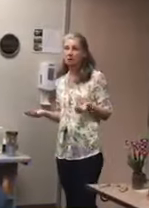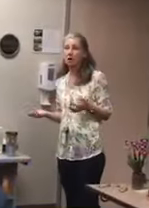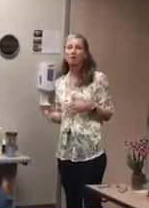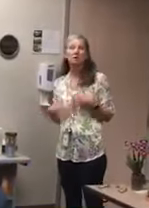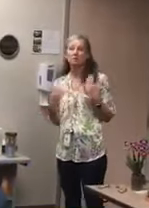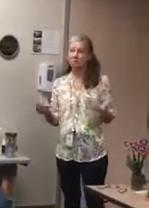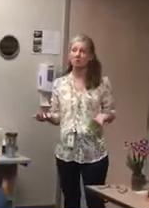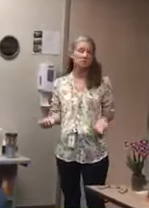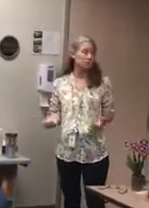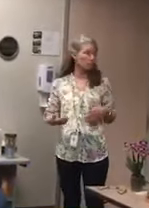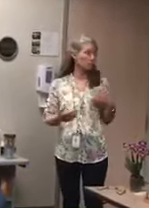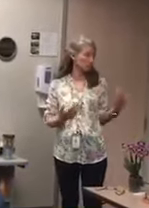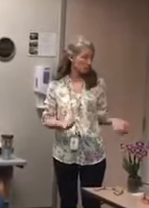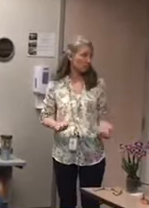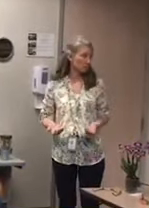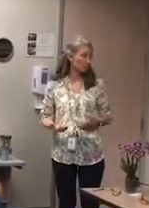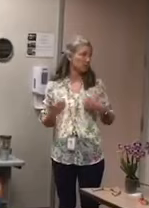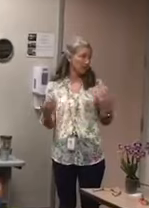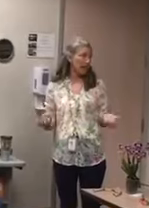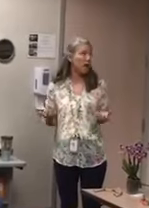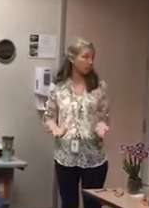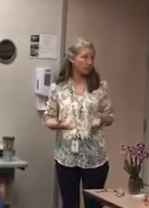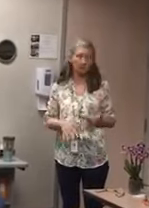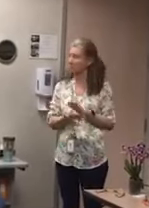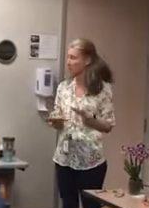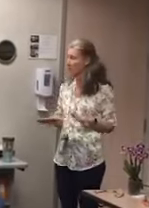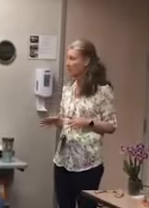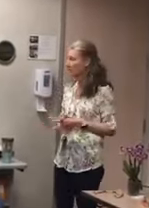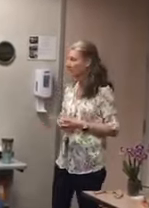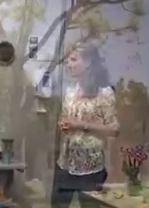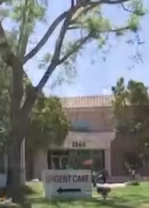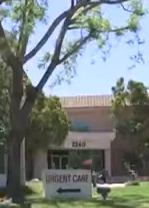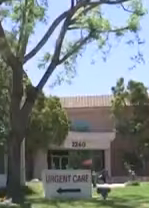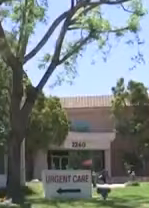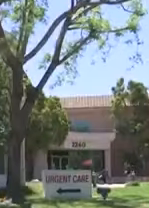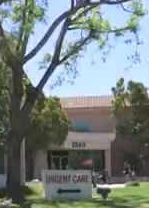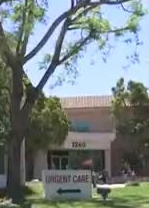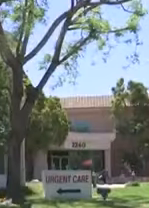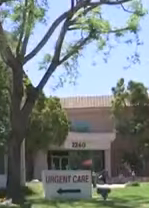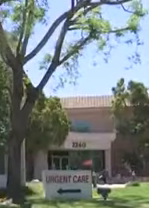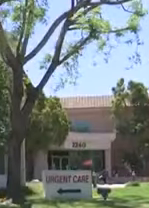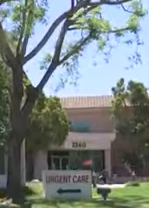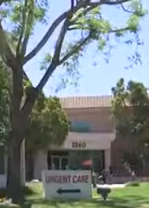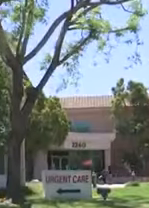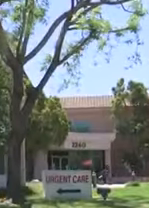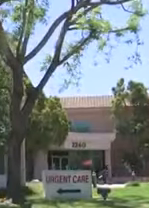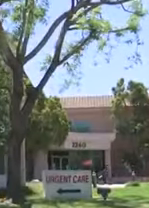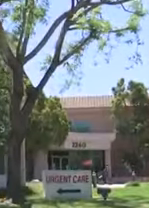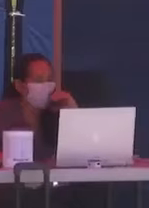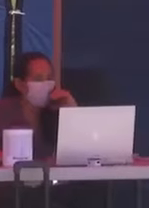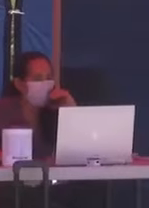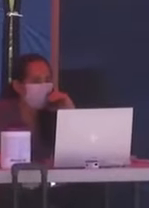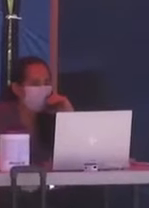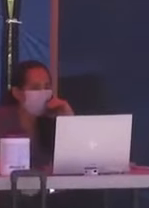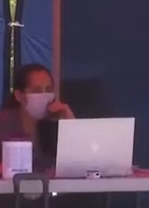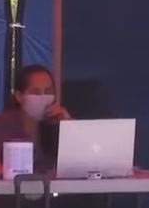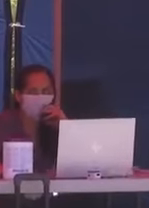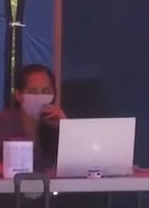sure when we're calling them, it's only supportive. It's only to help them. Ventura County Public Health is in the process of training 60